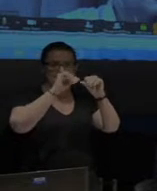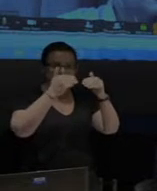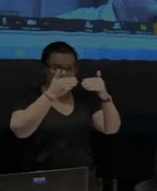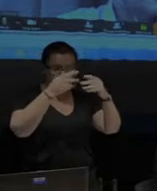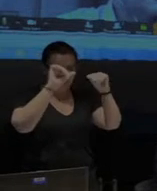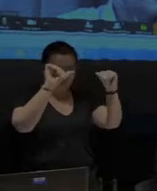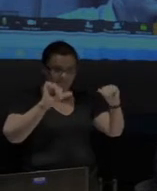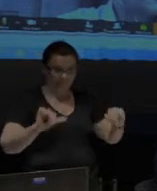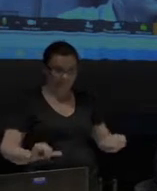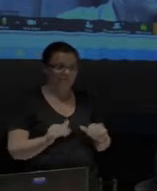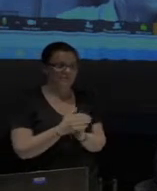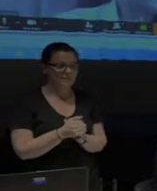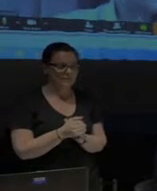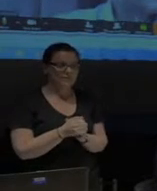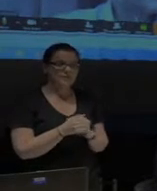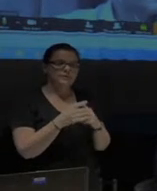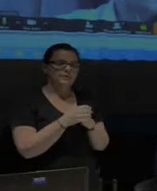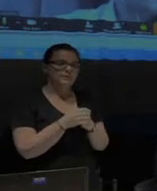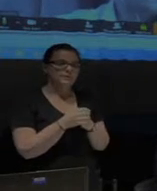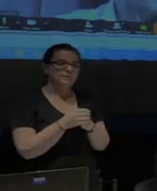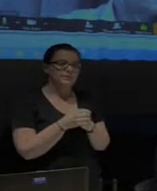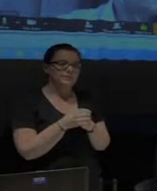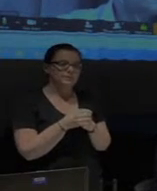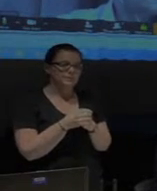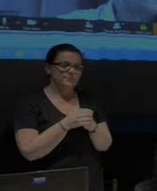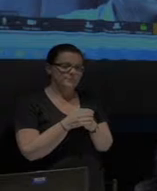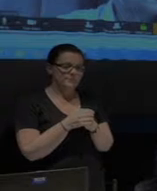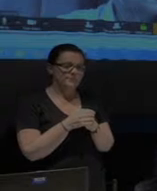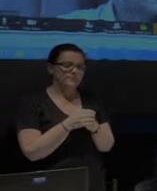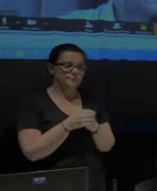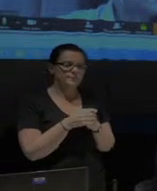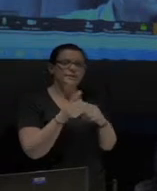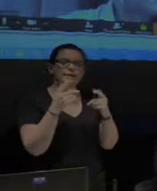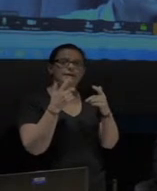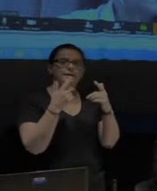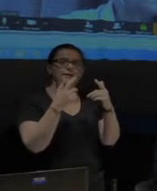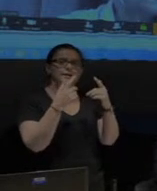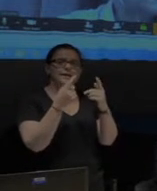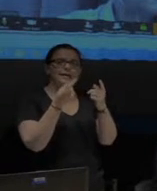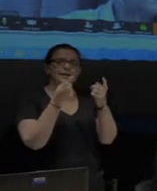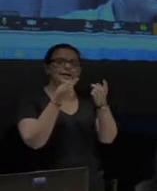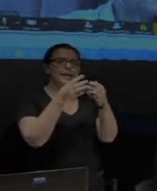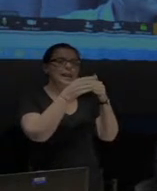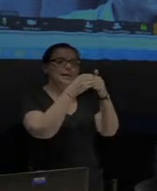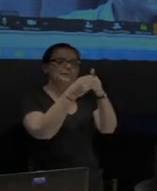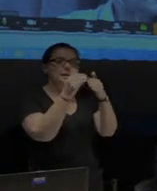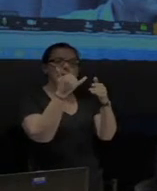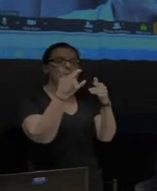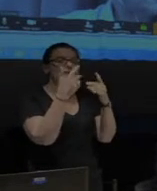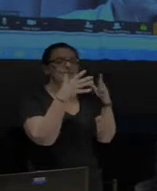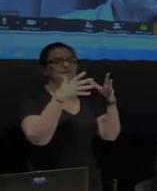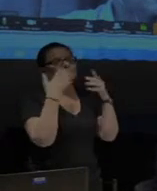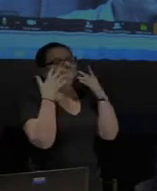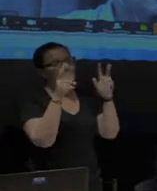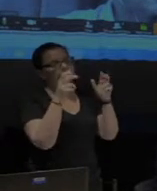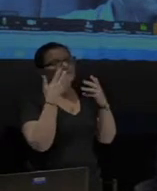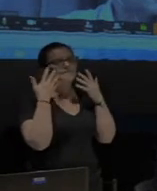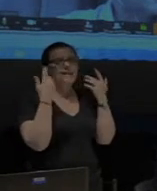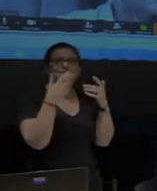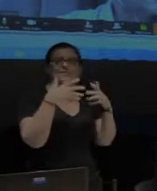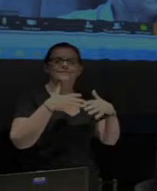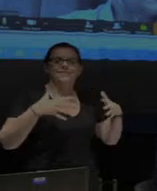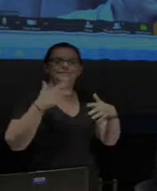we think about as either, depending on your point of view, fat cats running businesses all the way through to innovative and inspiring people who are